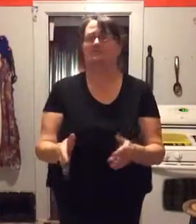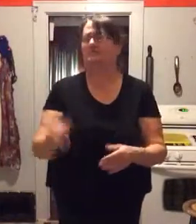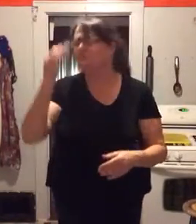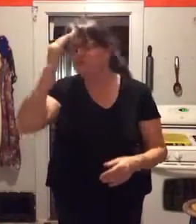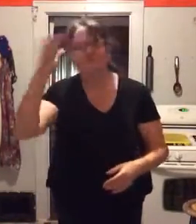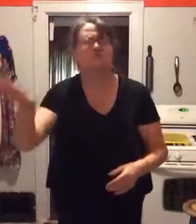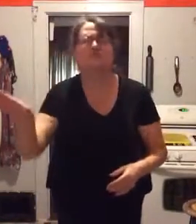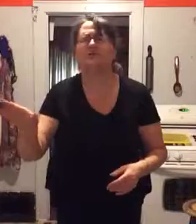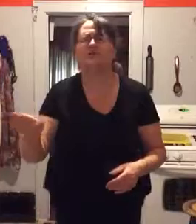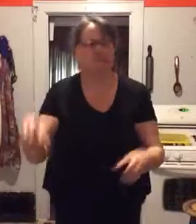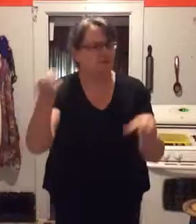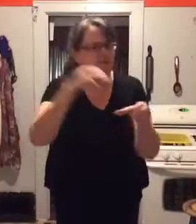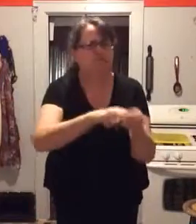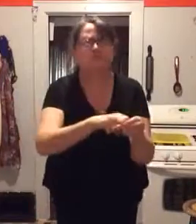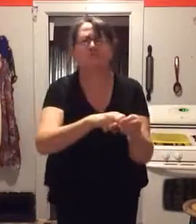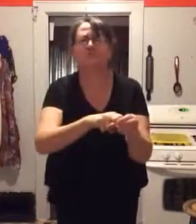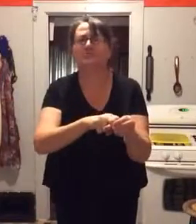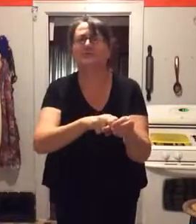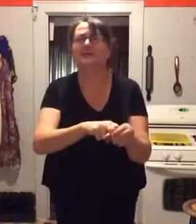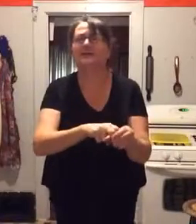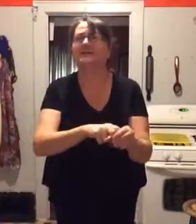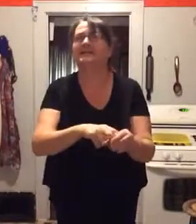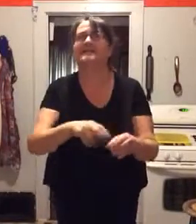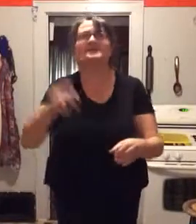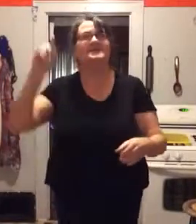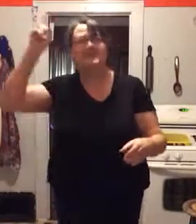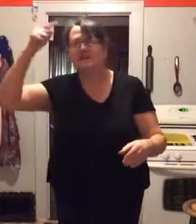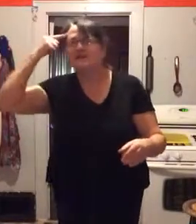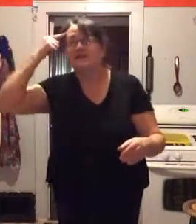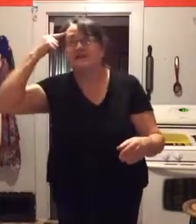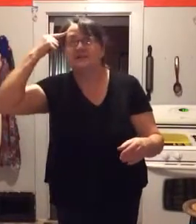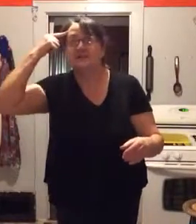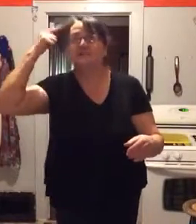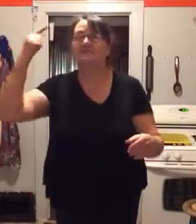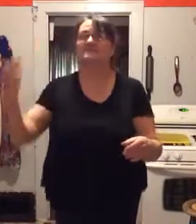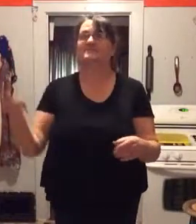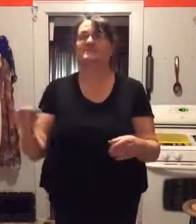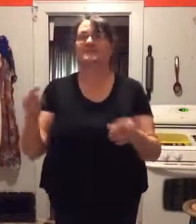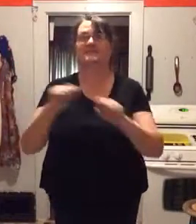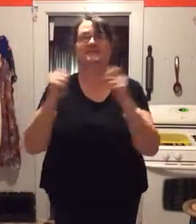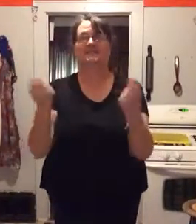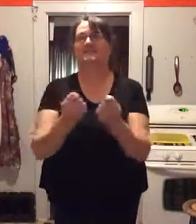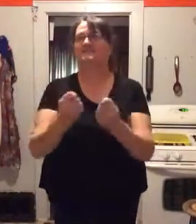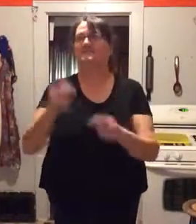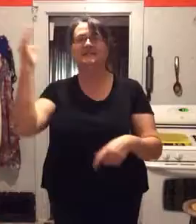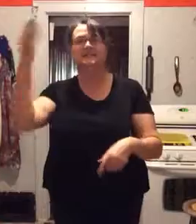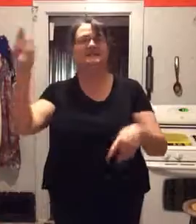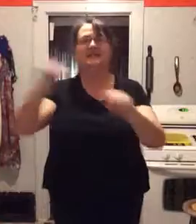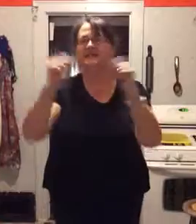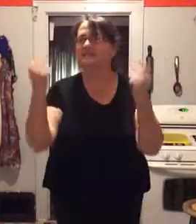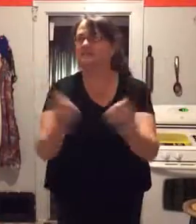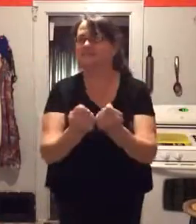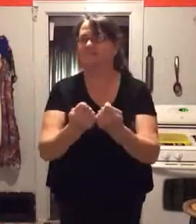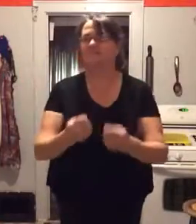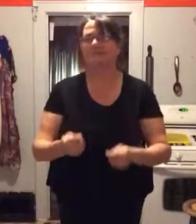debate team. And no matter what you want to do with your life, I guarantee that you'll